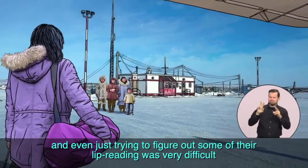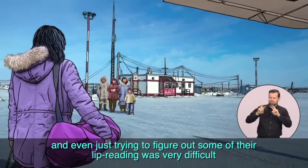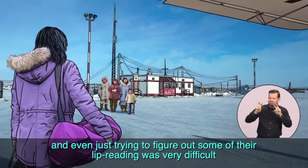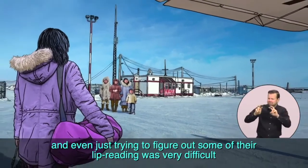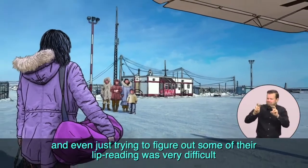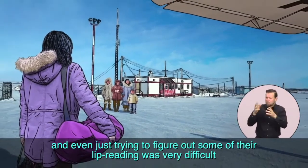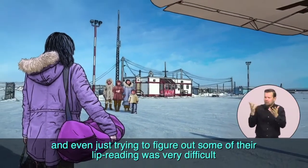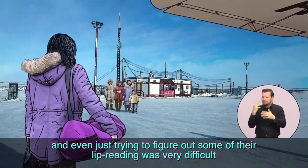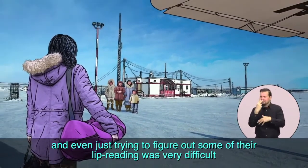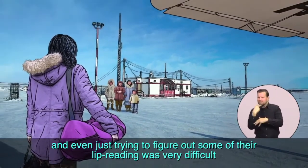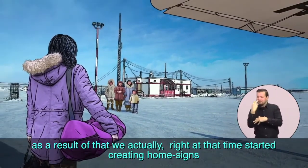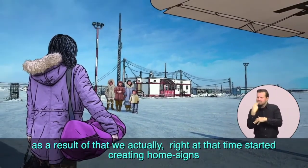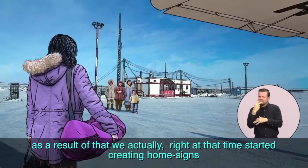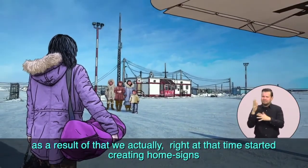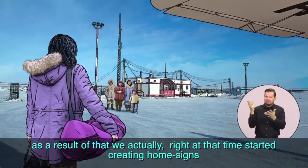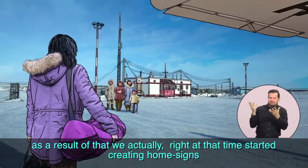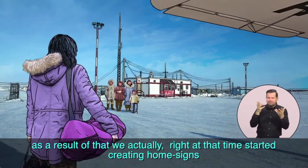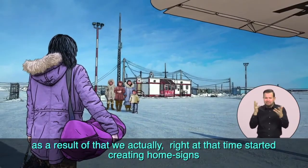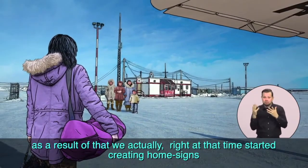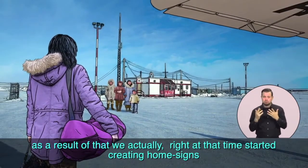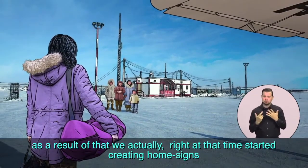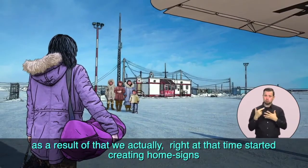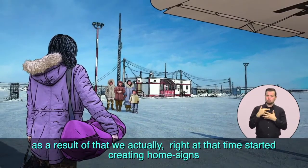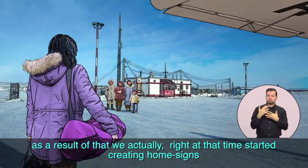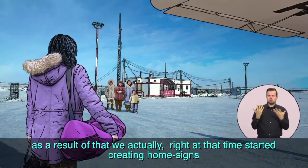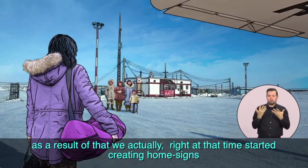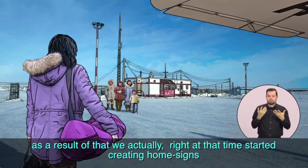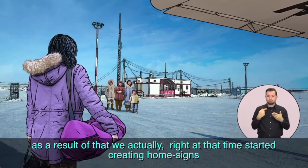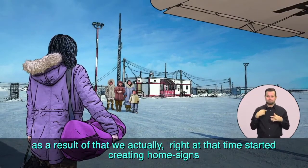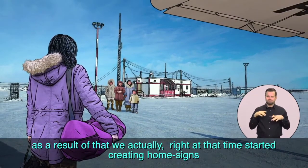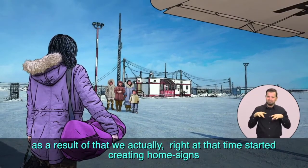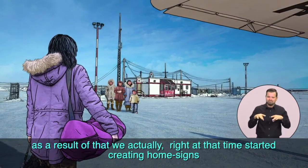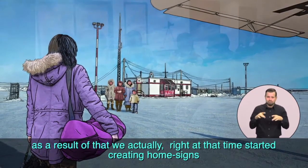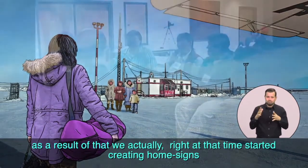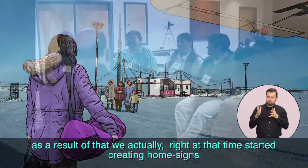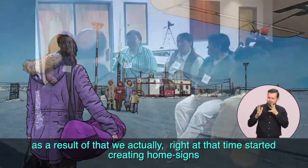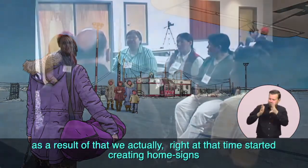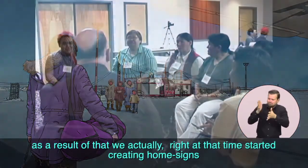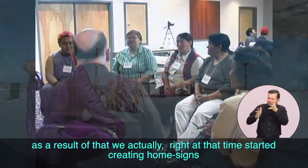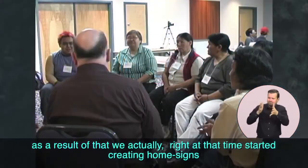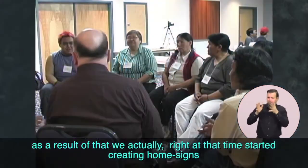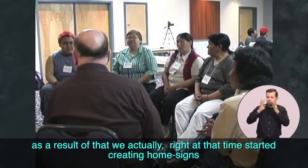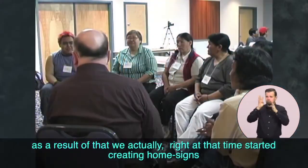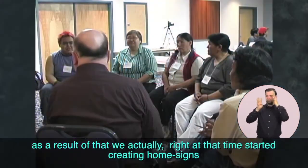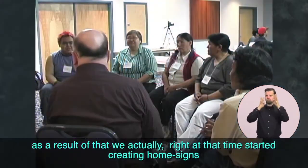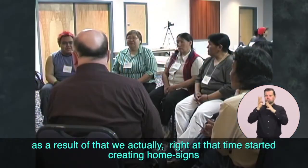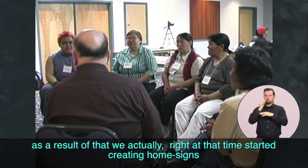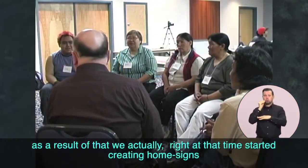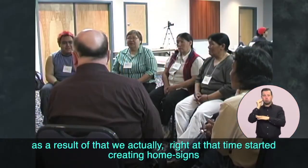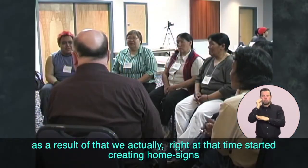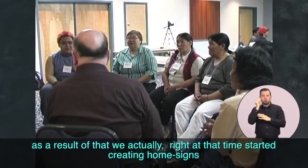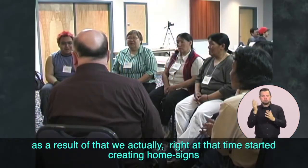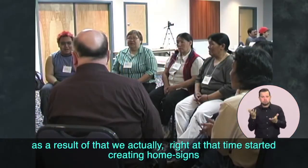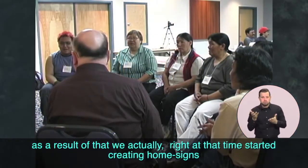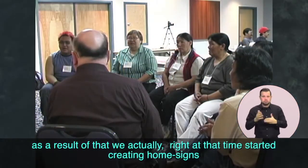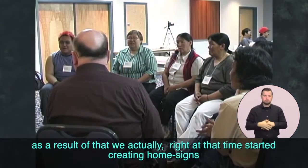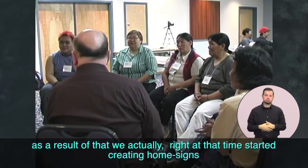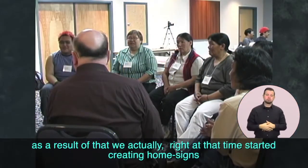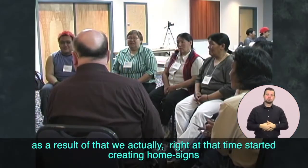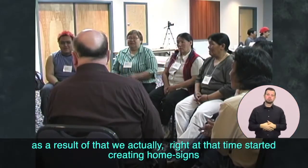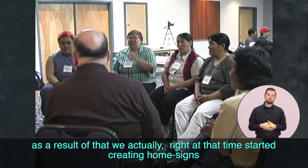trying to figure out some of their lip reading was very difficult. So as a result of that, we actually, right at that time,